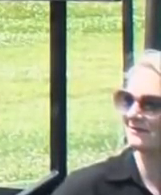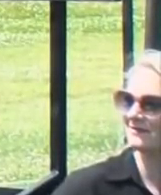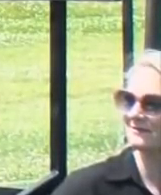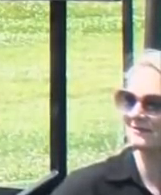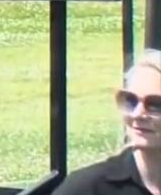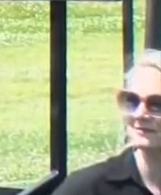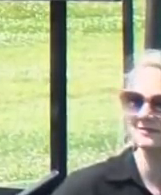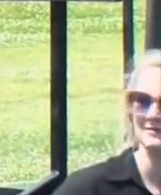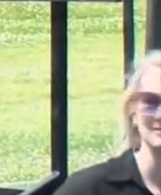Jal Booth,